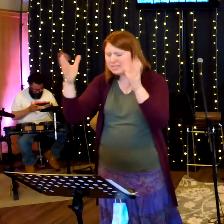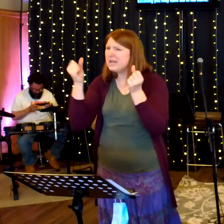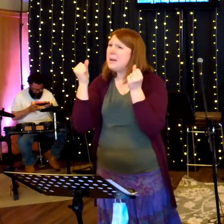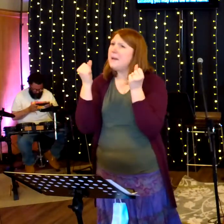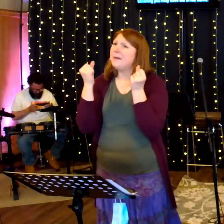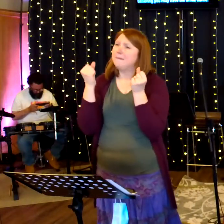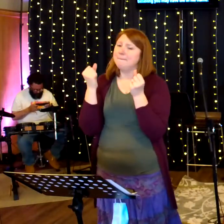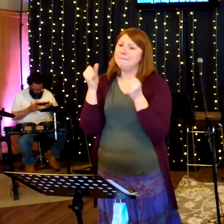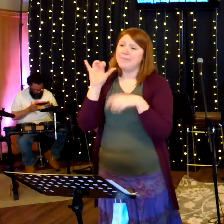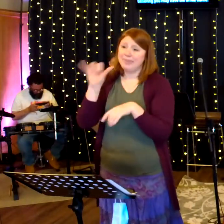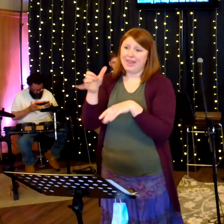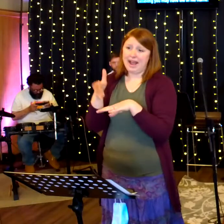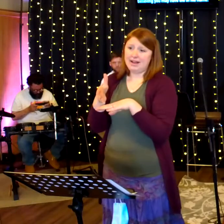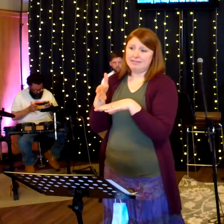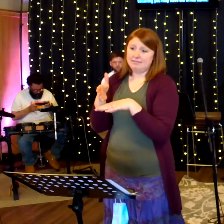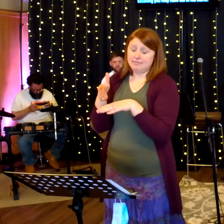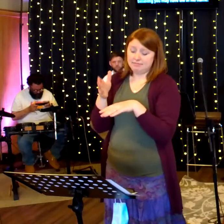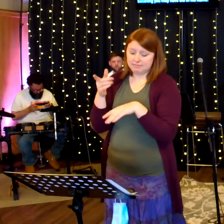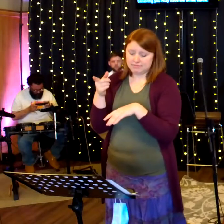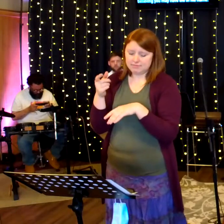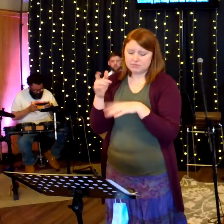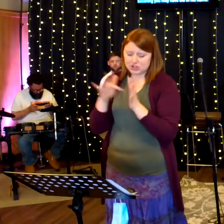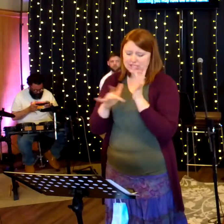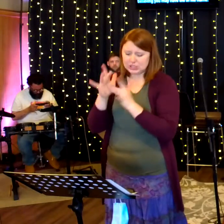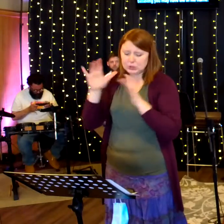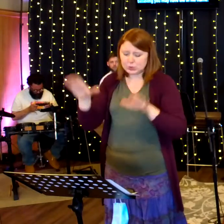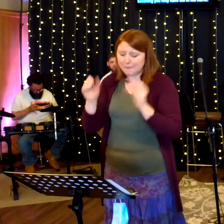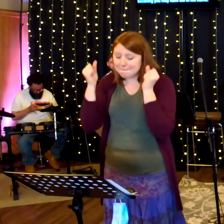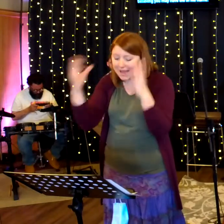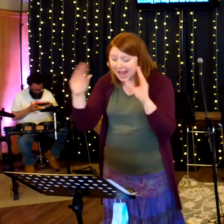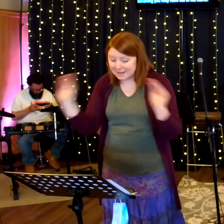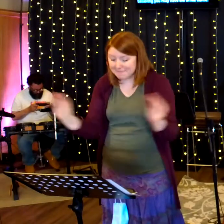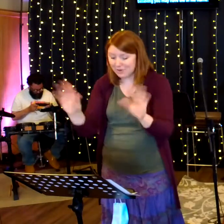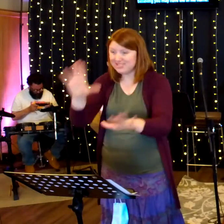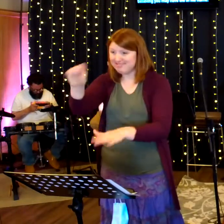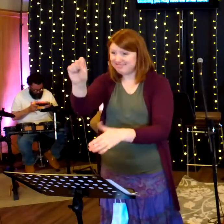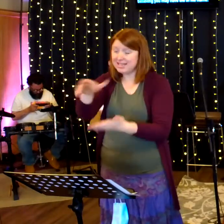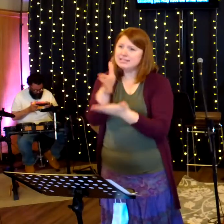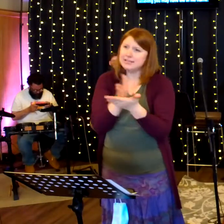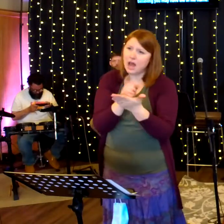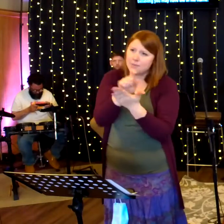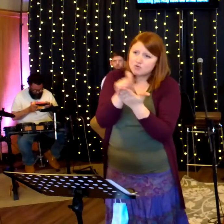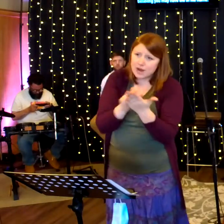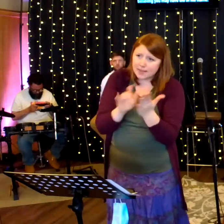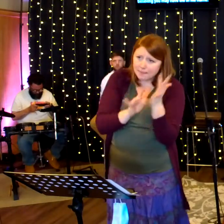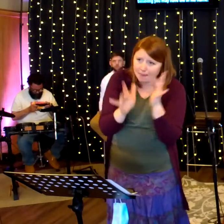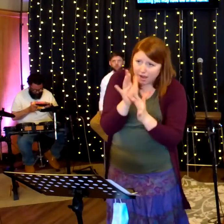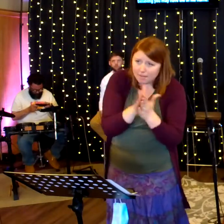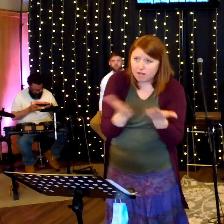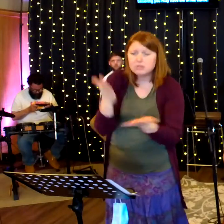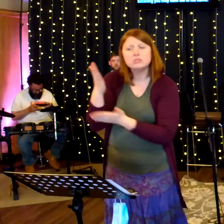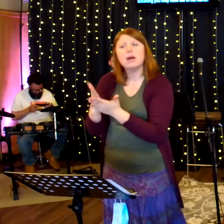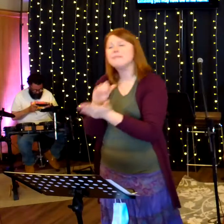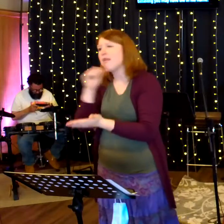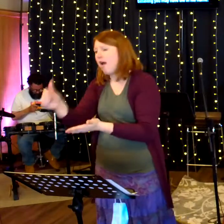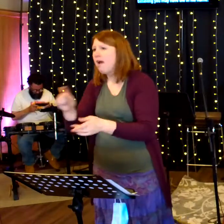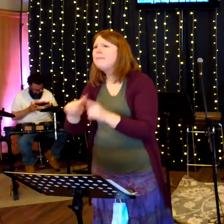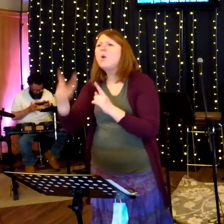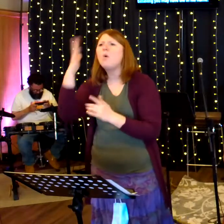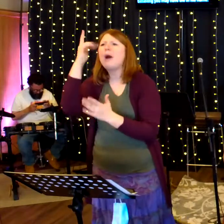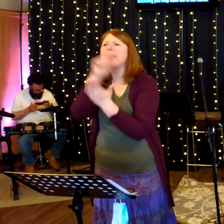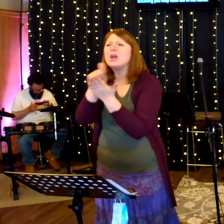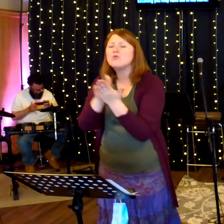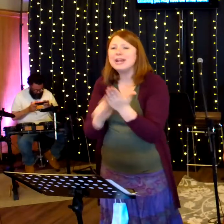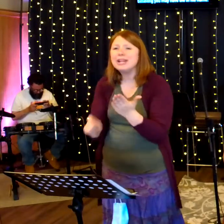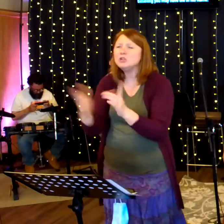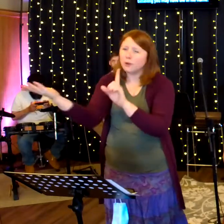disciples. And this is after his resurrection. But these are written that you may believe that Jesus is the Messiah, the